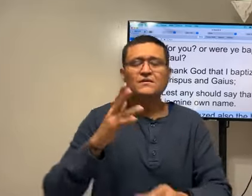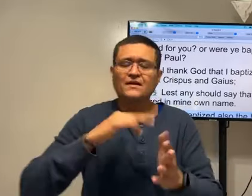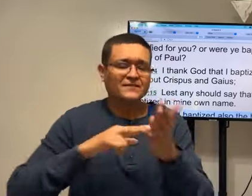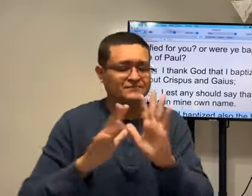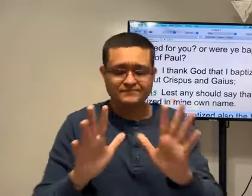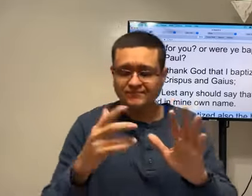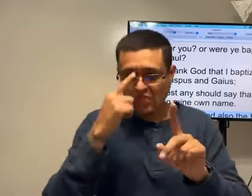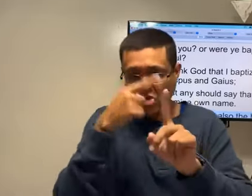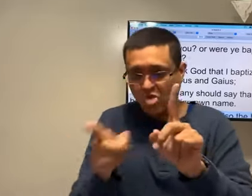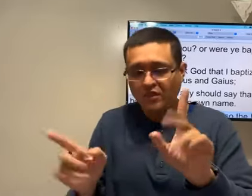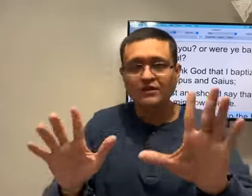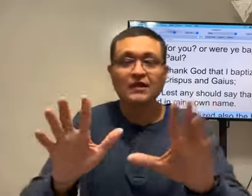his name.